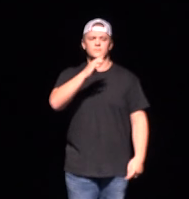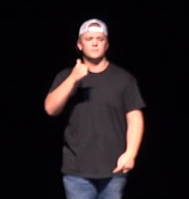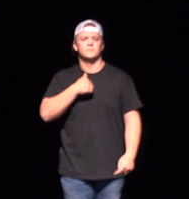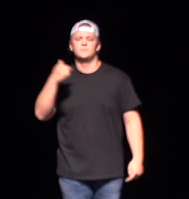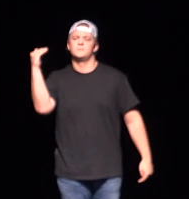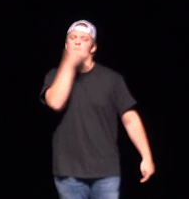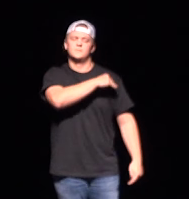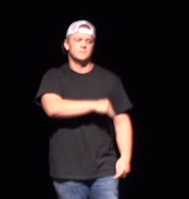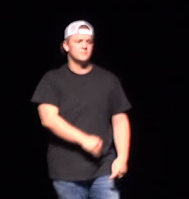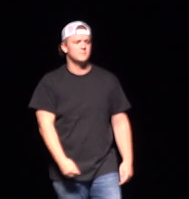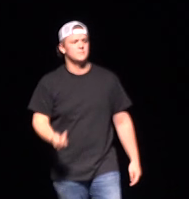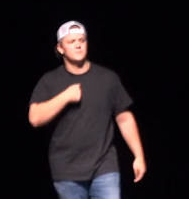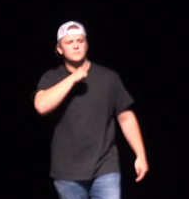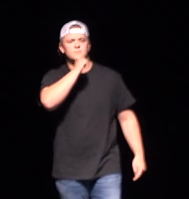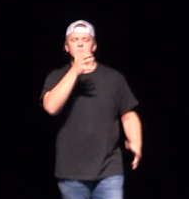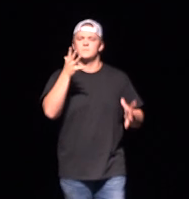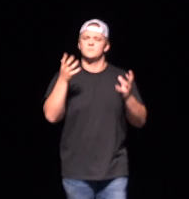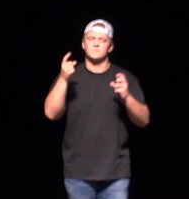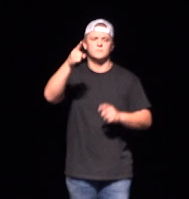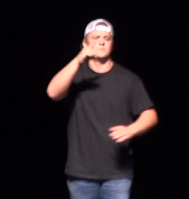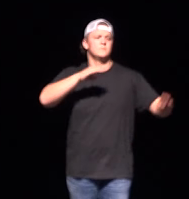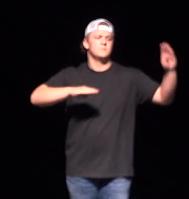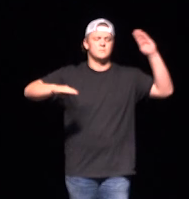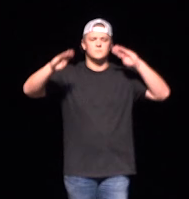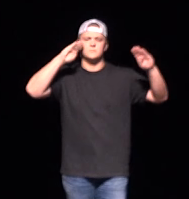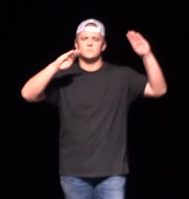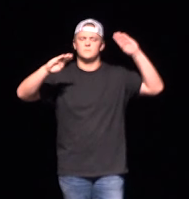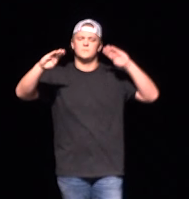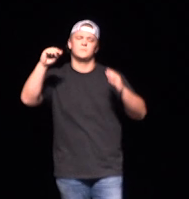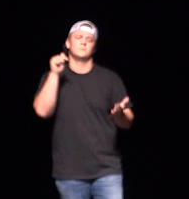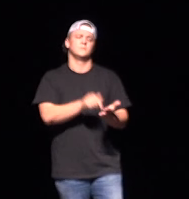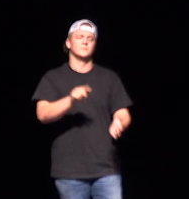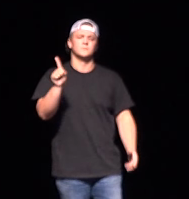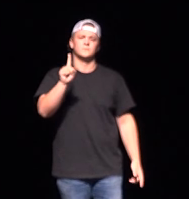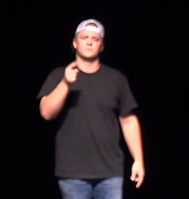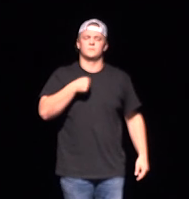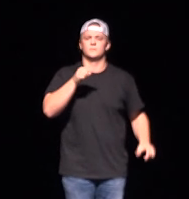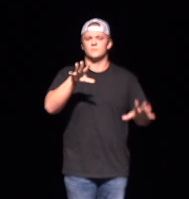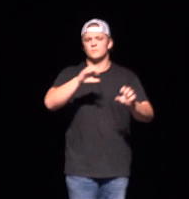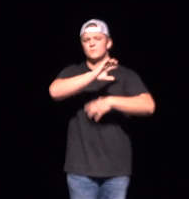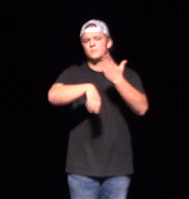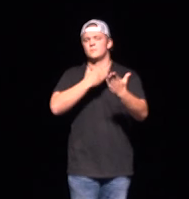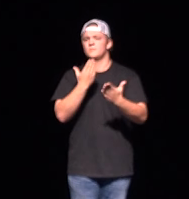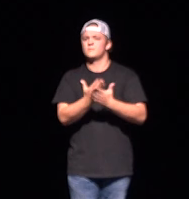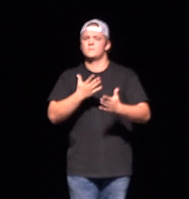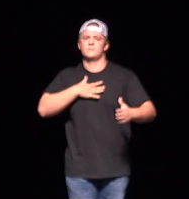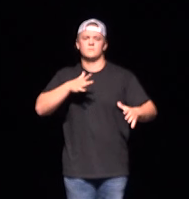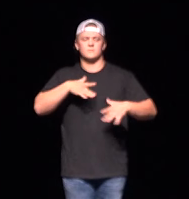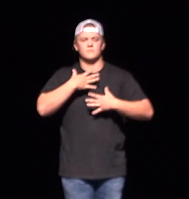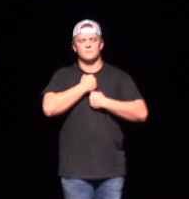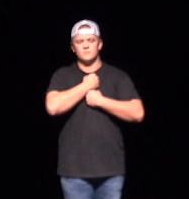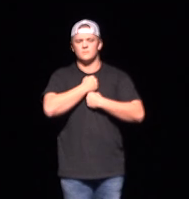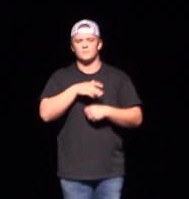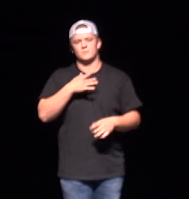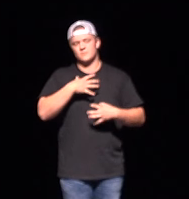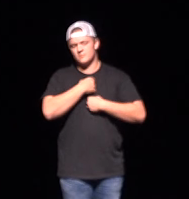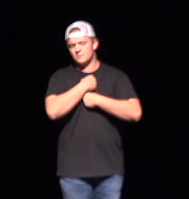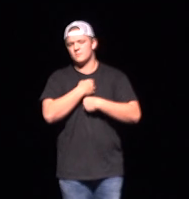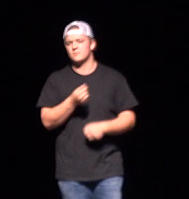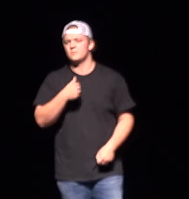fun, but I'm lying I just don't want you to worry This is the part where I take all my feelings and hide them